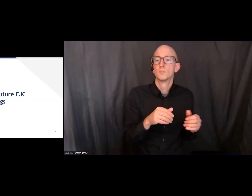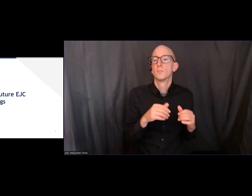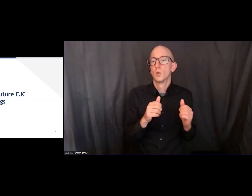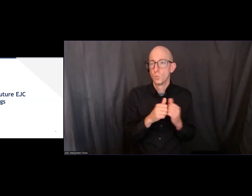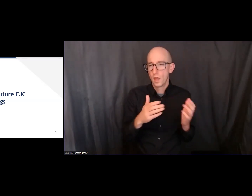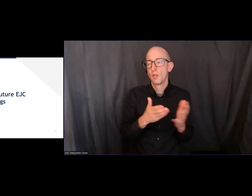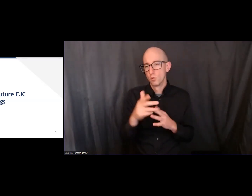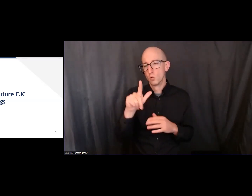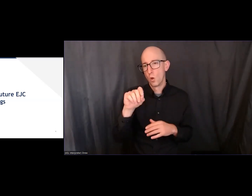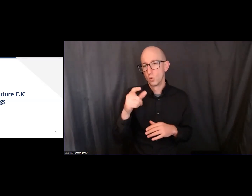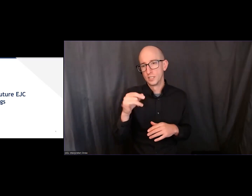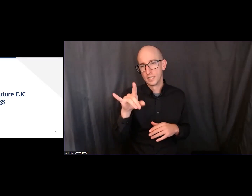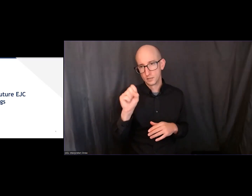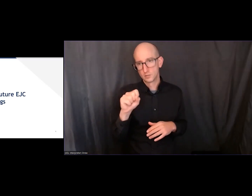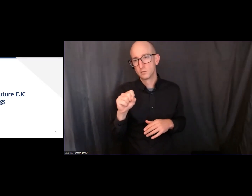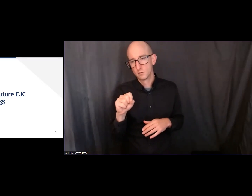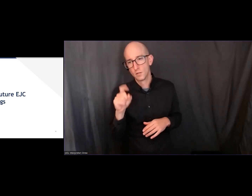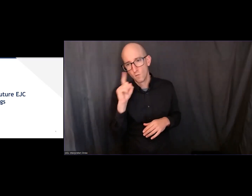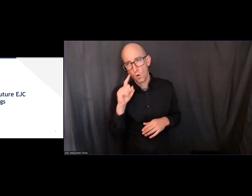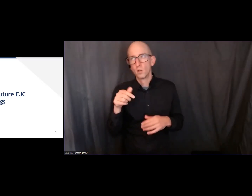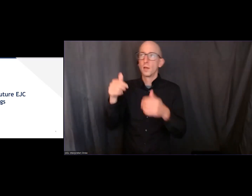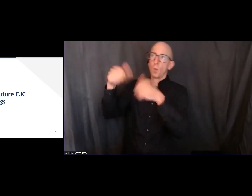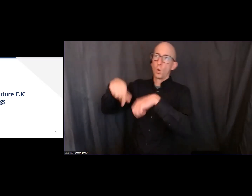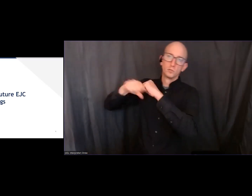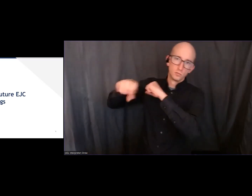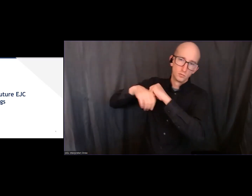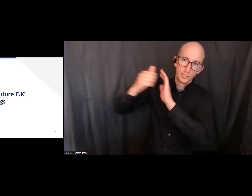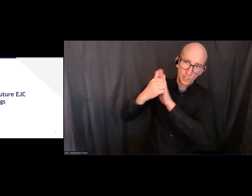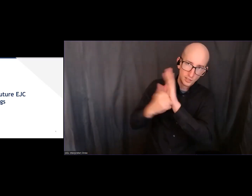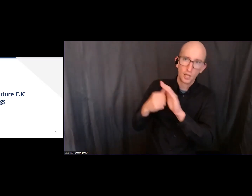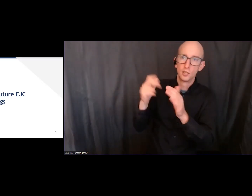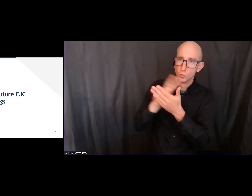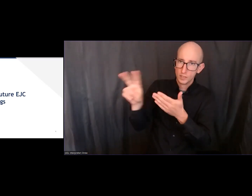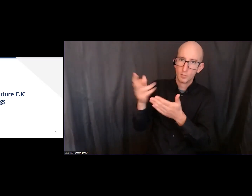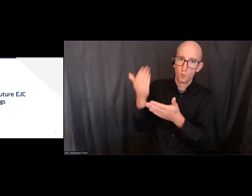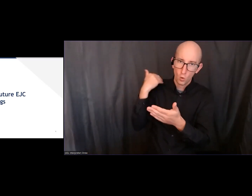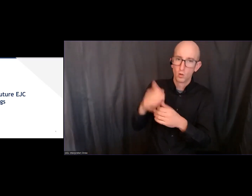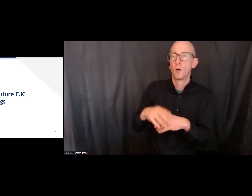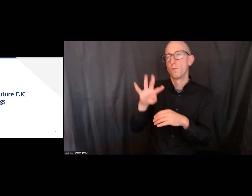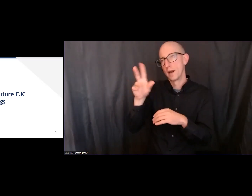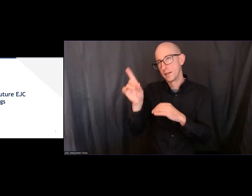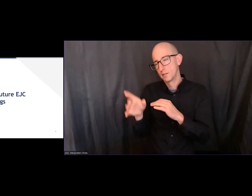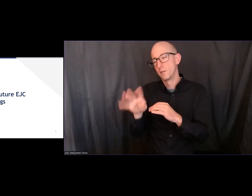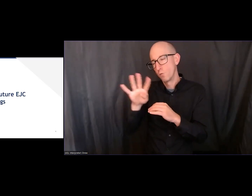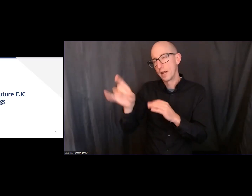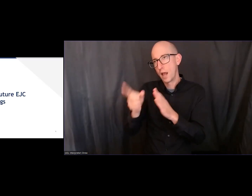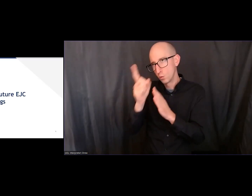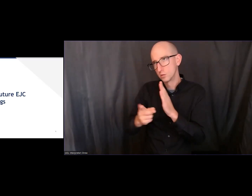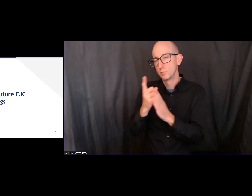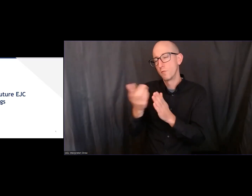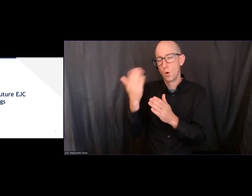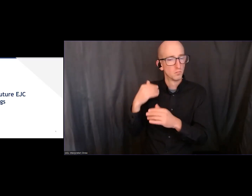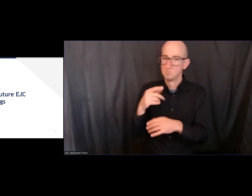logistics of posting the agenda 2 weeks before or 48 hours before. And so as long